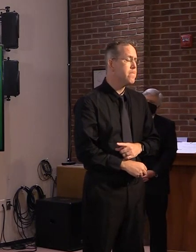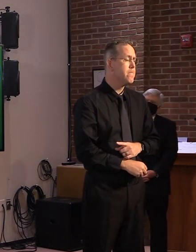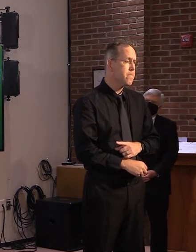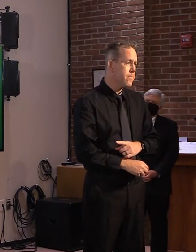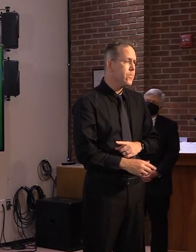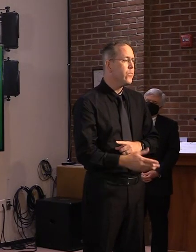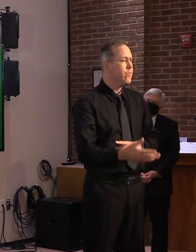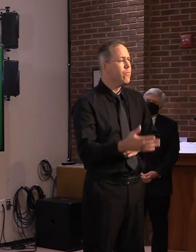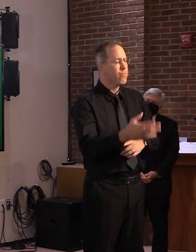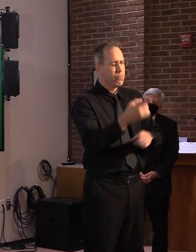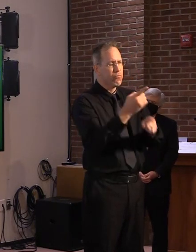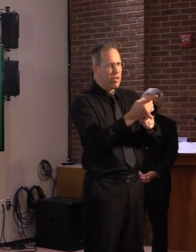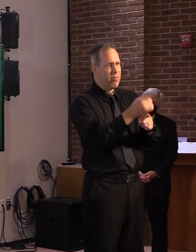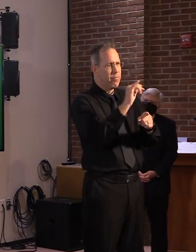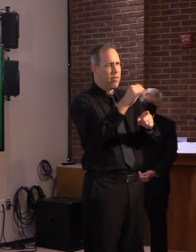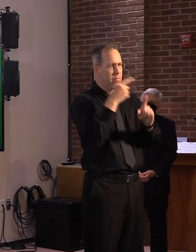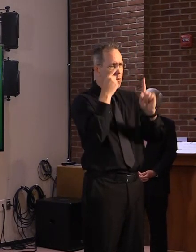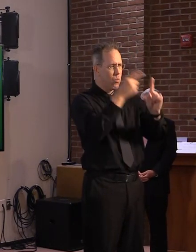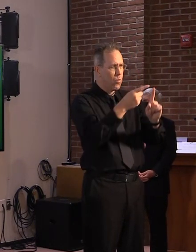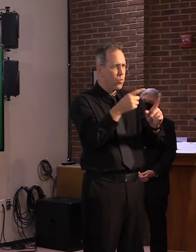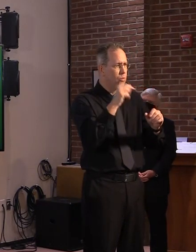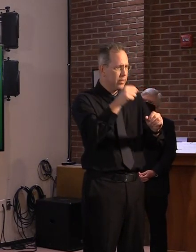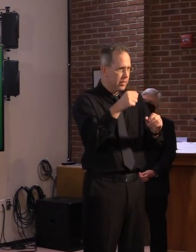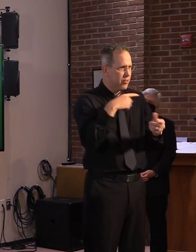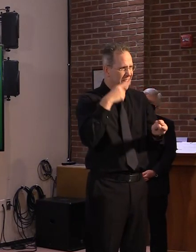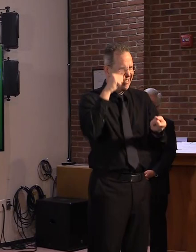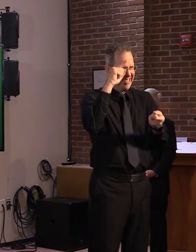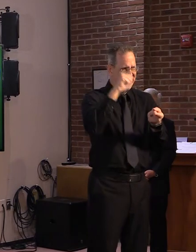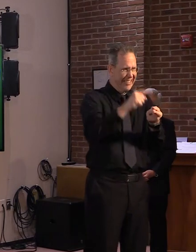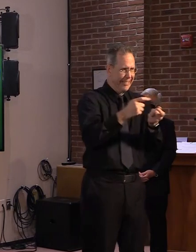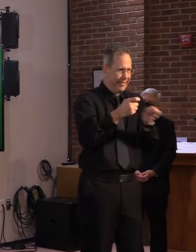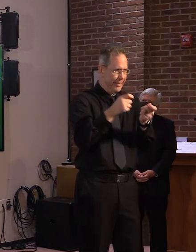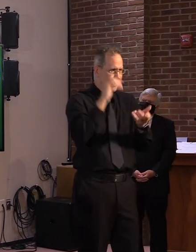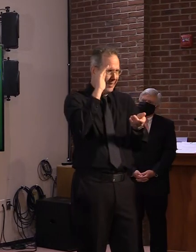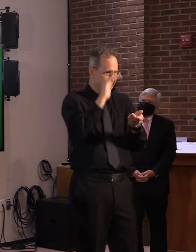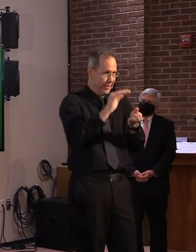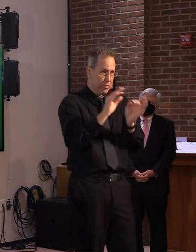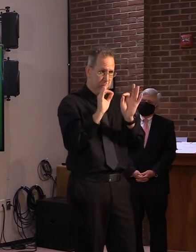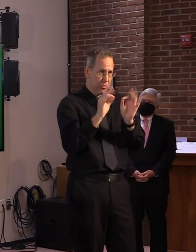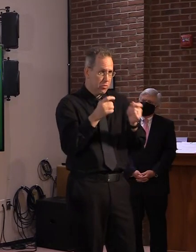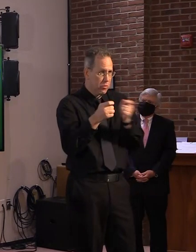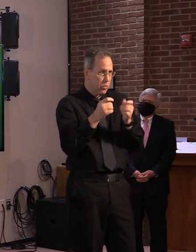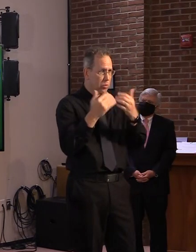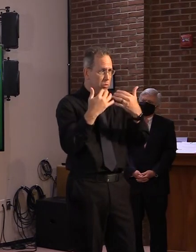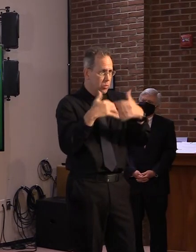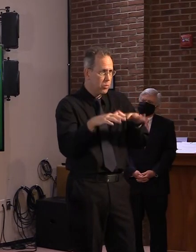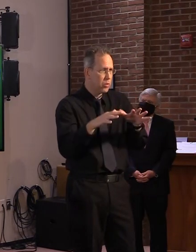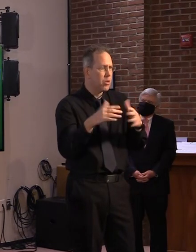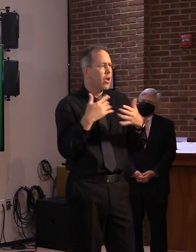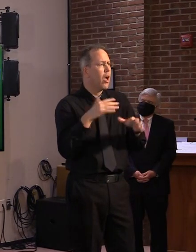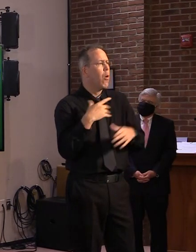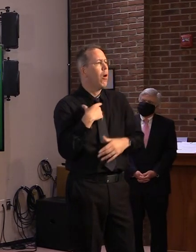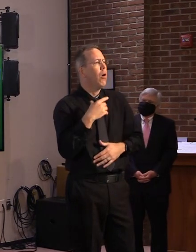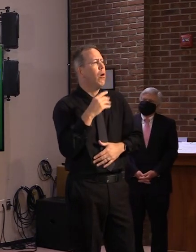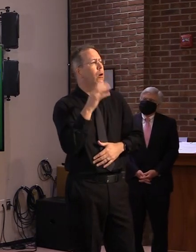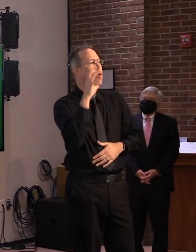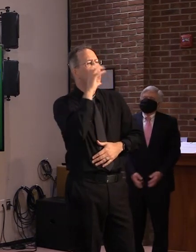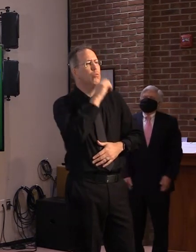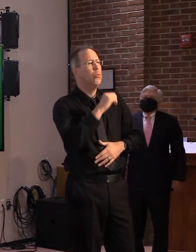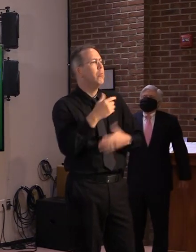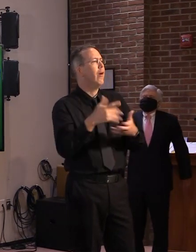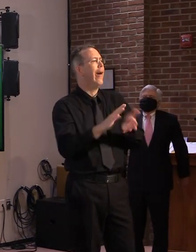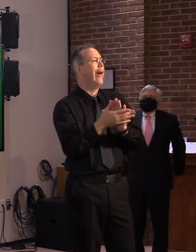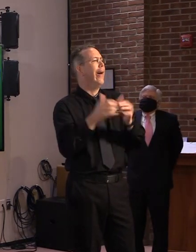this early, because we're really having just the weekend as our data point for saying things are looking much better